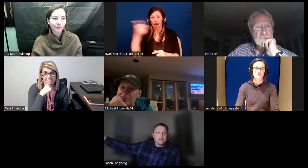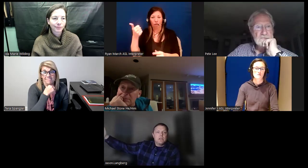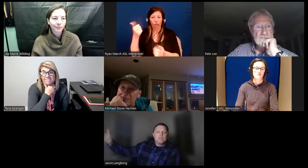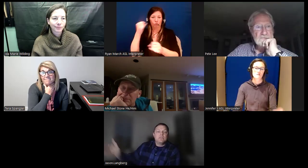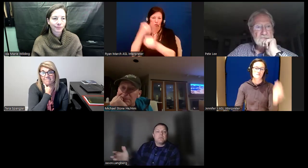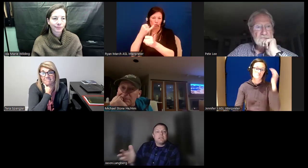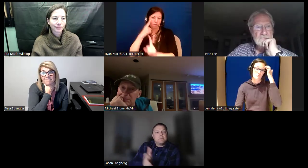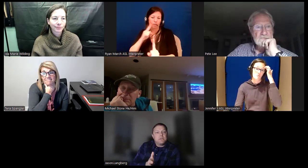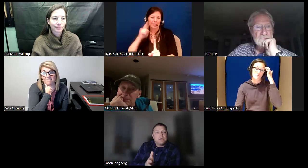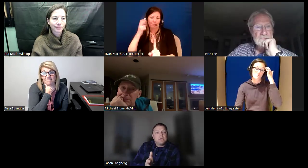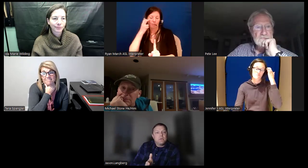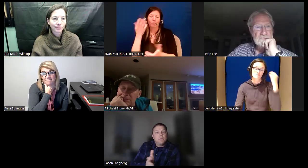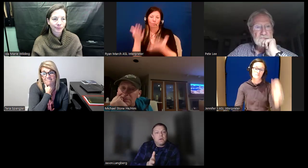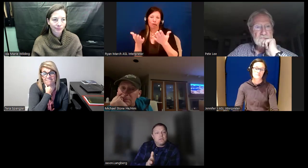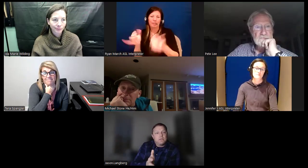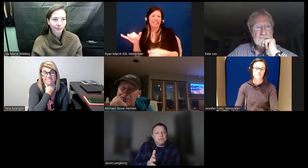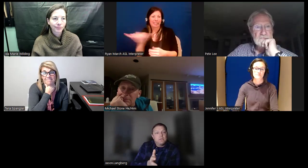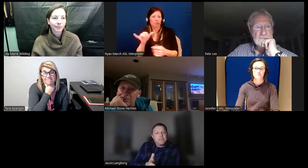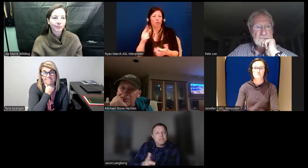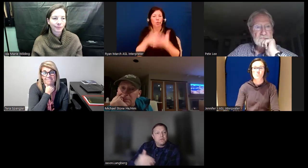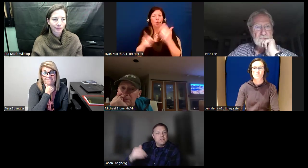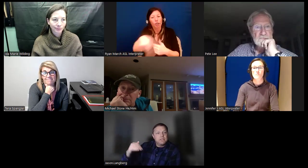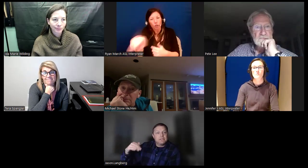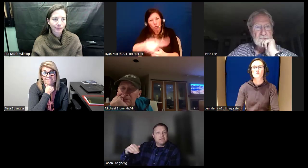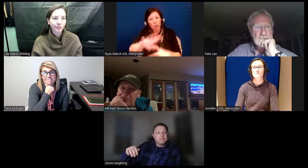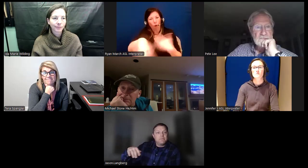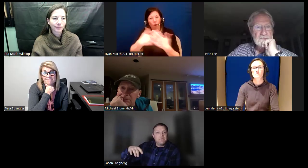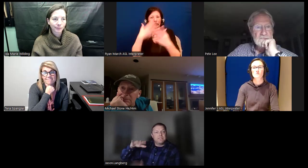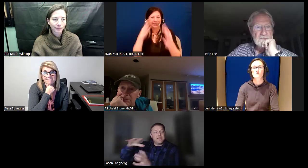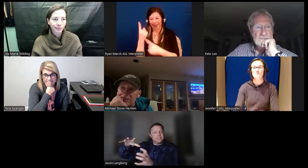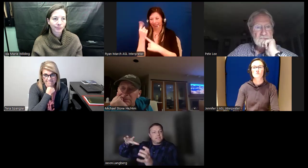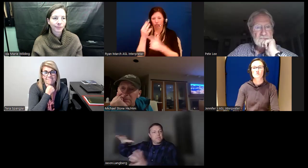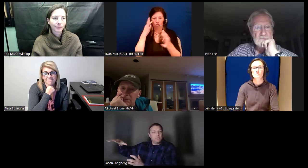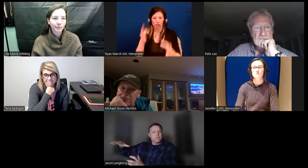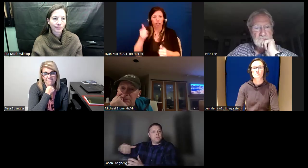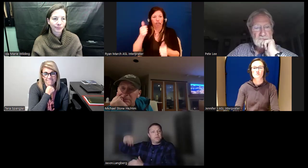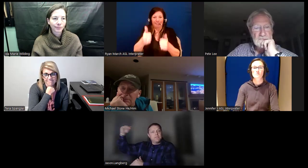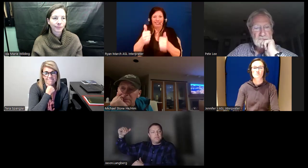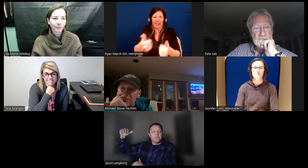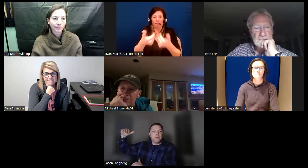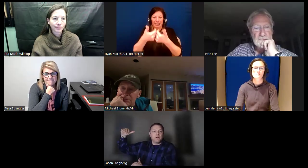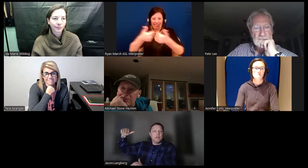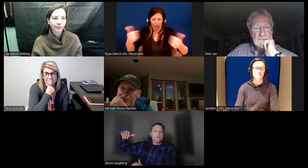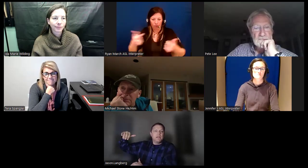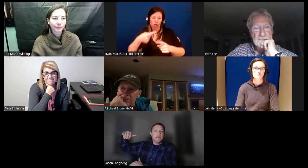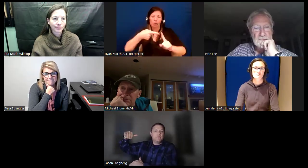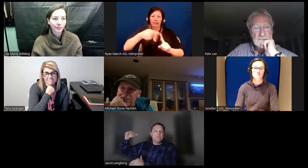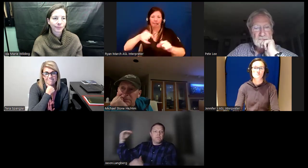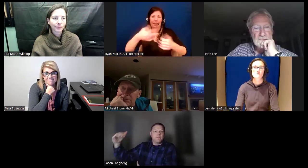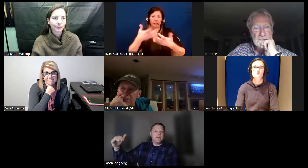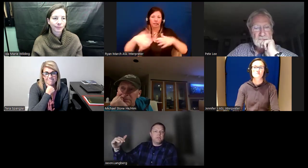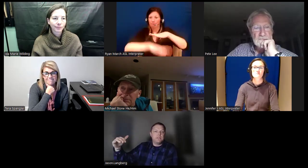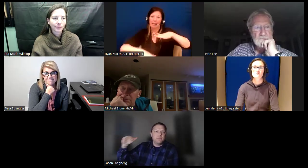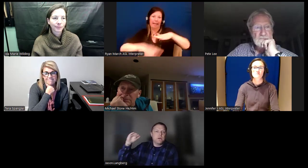blind do something similar to what you all chose to do last year, which is set separate rules above that floor